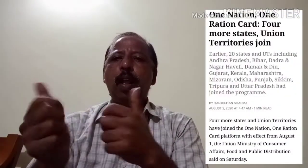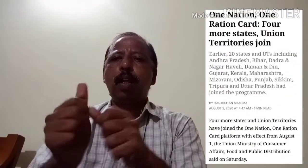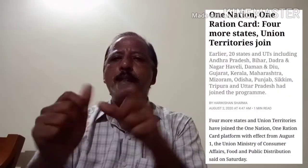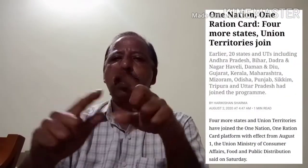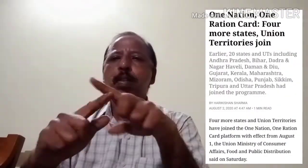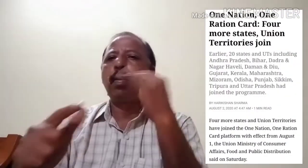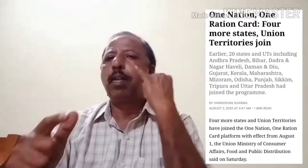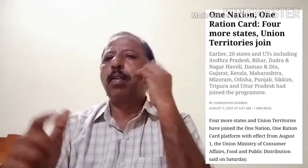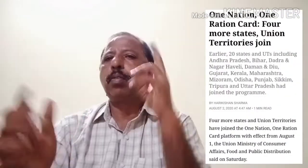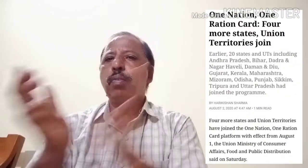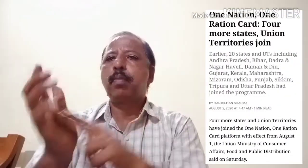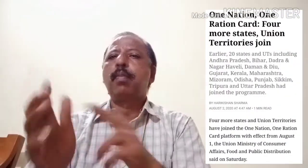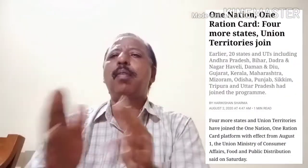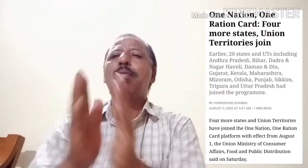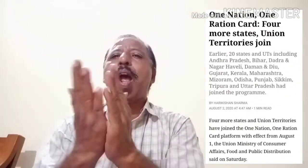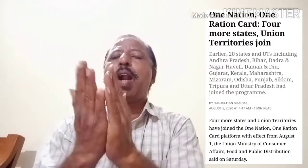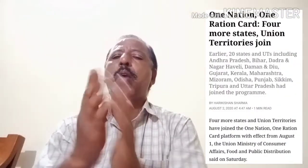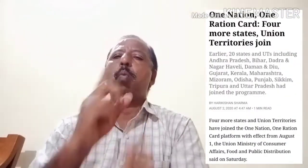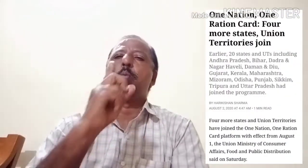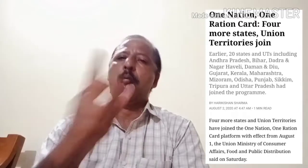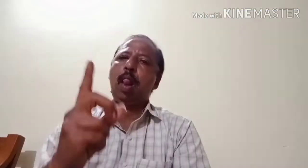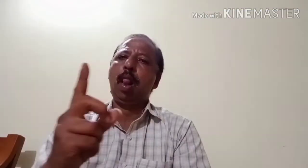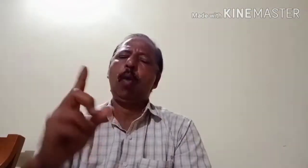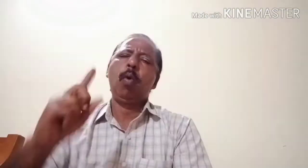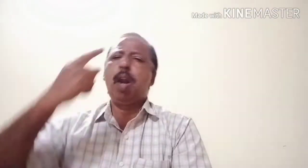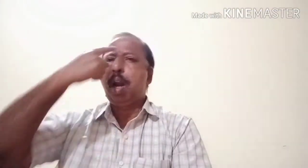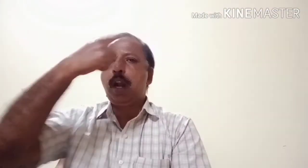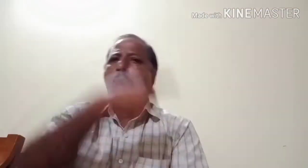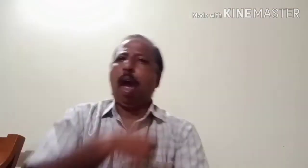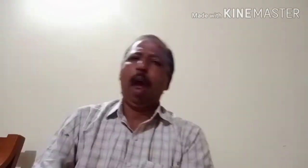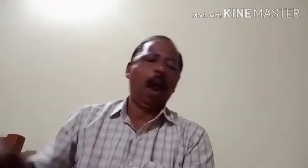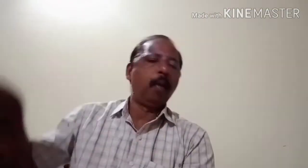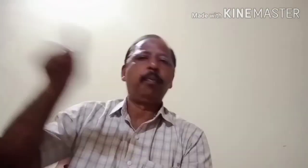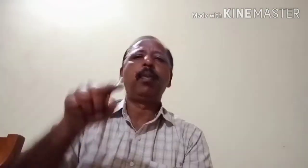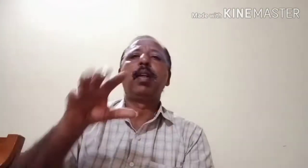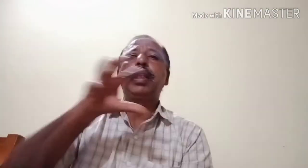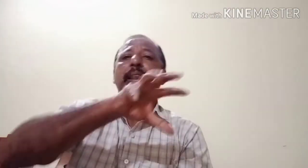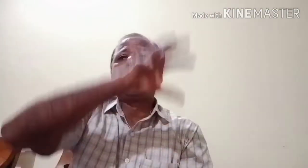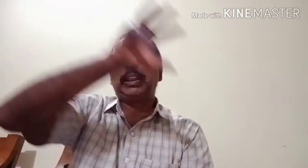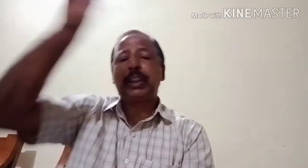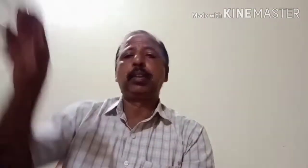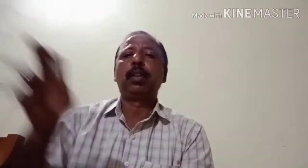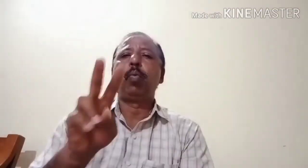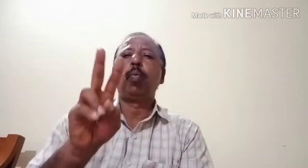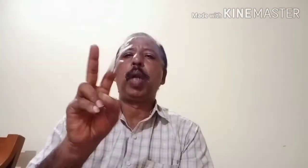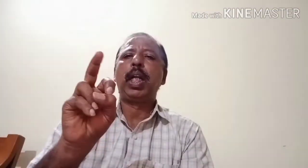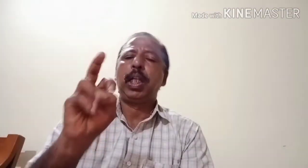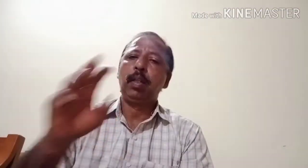Supreme Court won't give any protection to Rehater property, her plea to prevent arrest rejected.